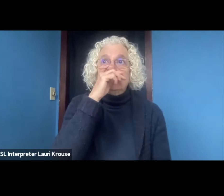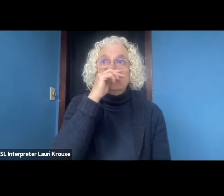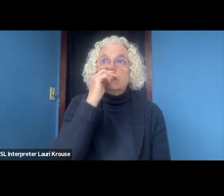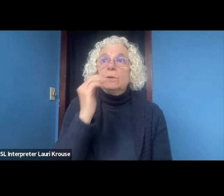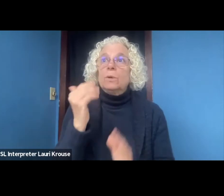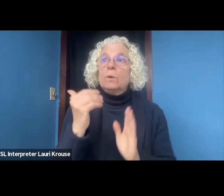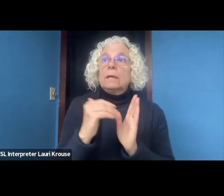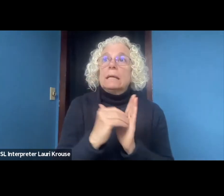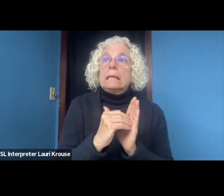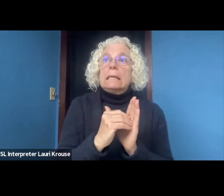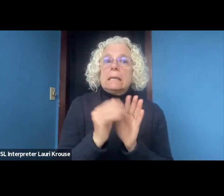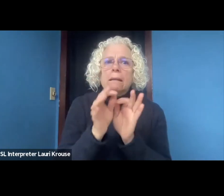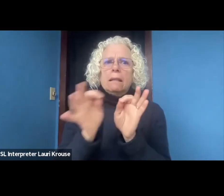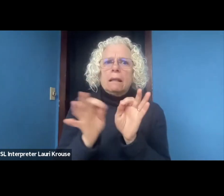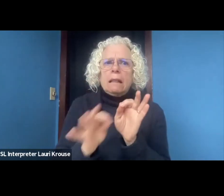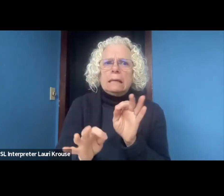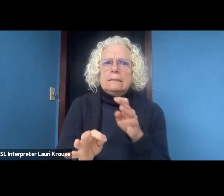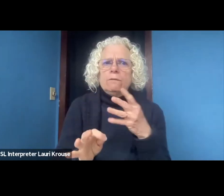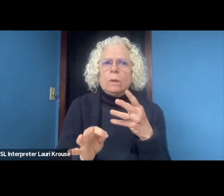Where did they go?